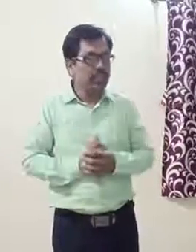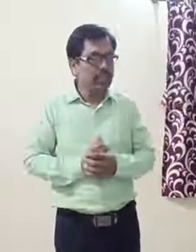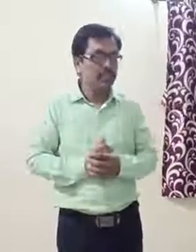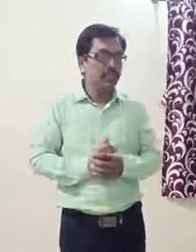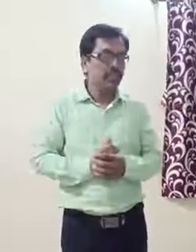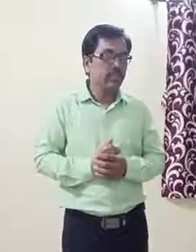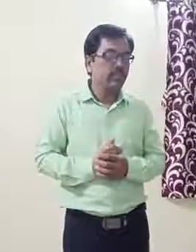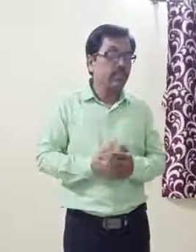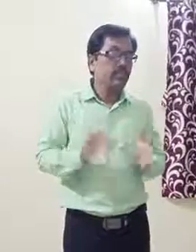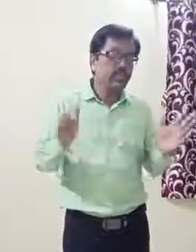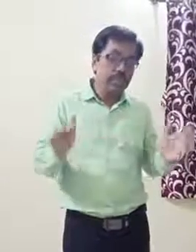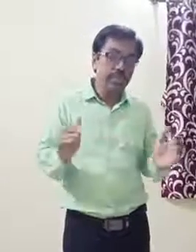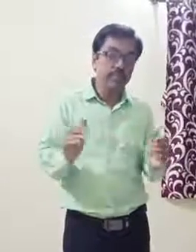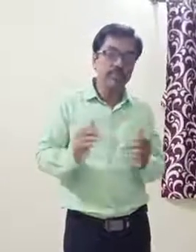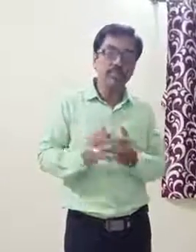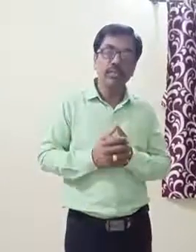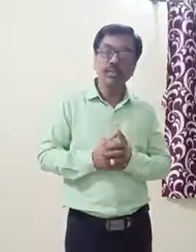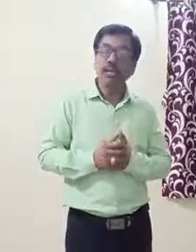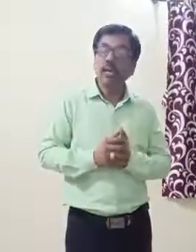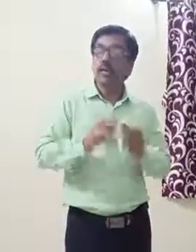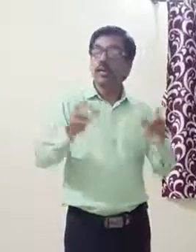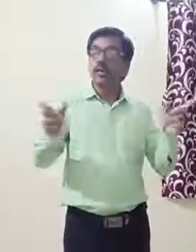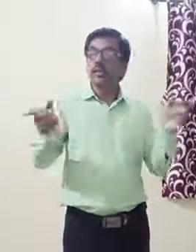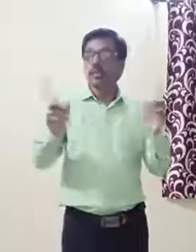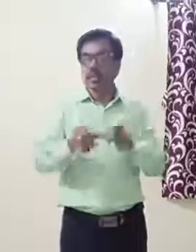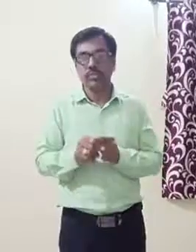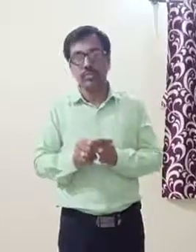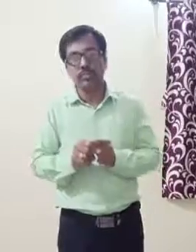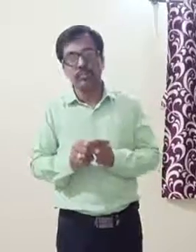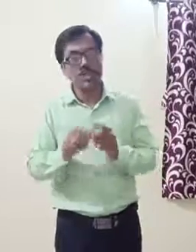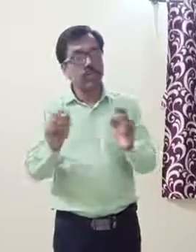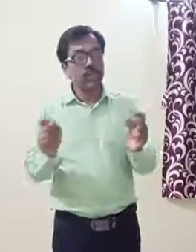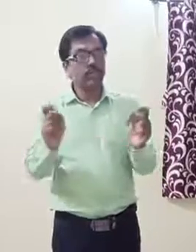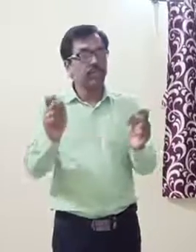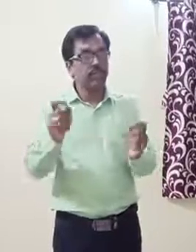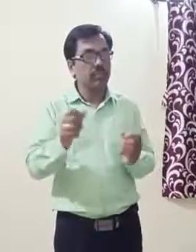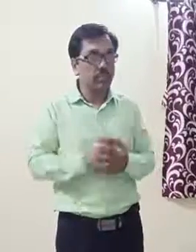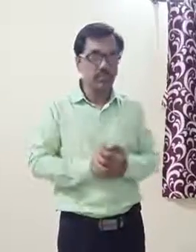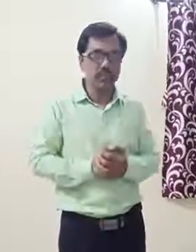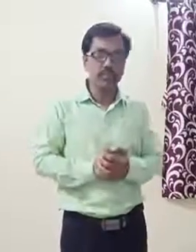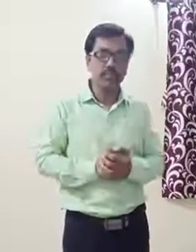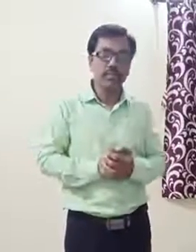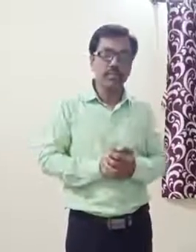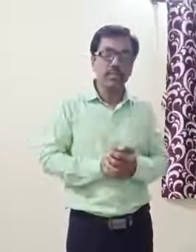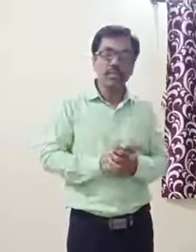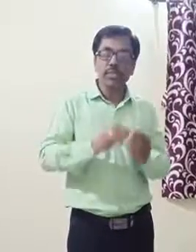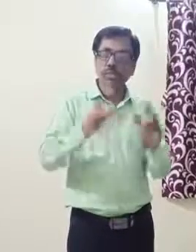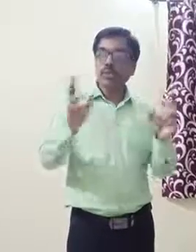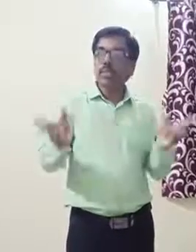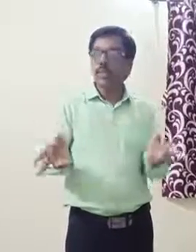efficient, but still all the countries were not happy with his measures. Means all the area